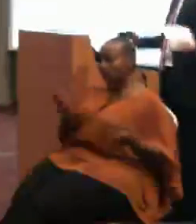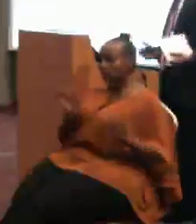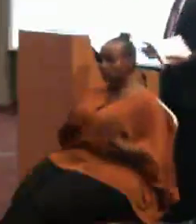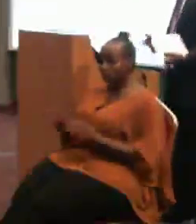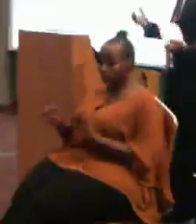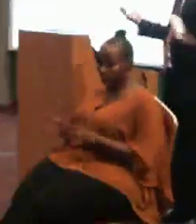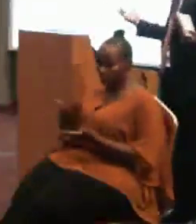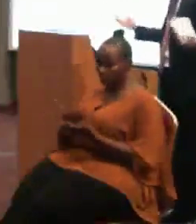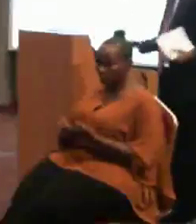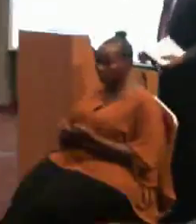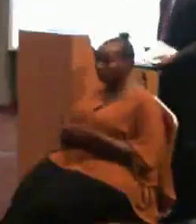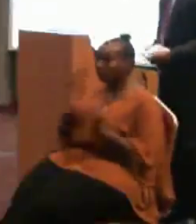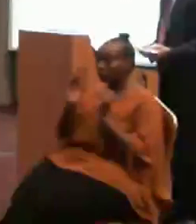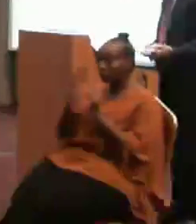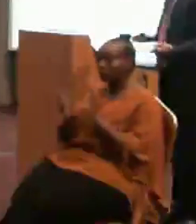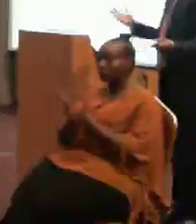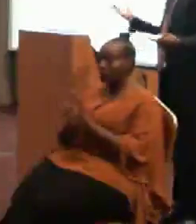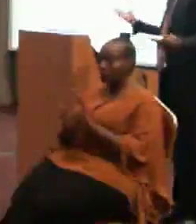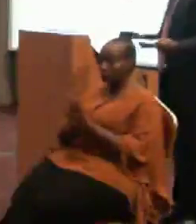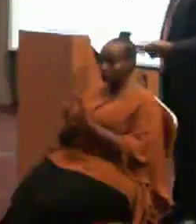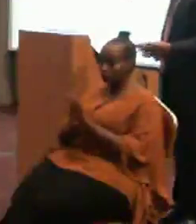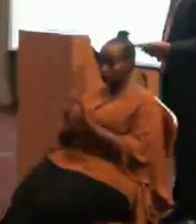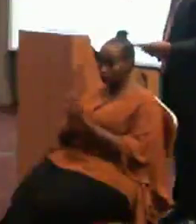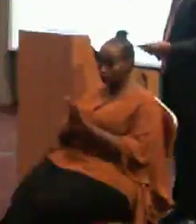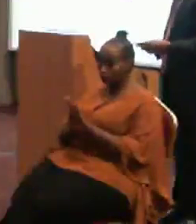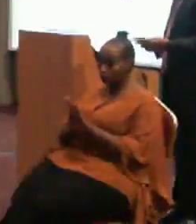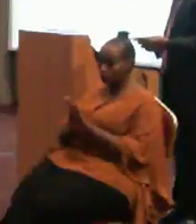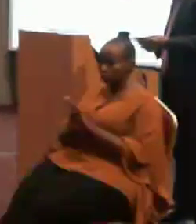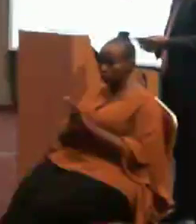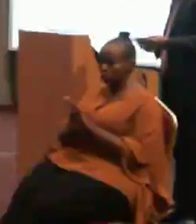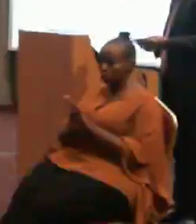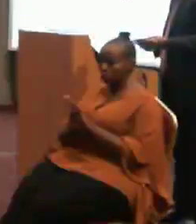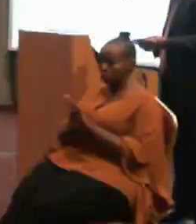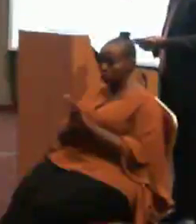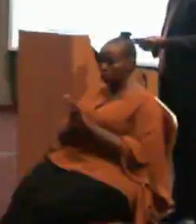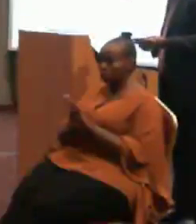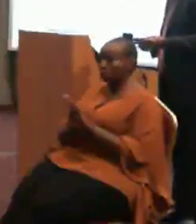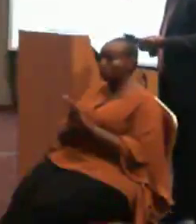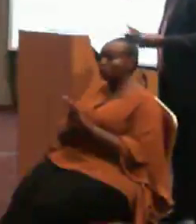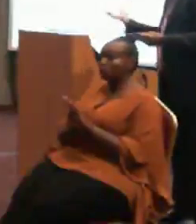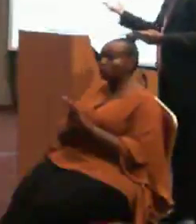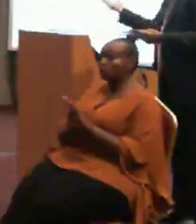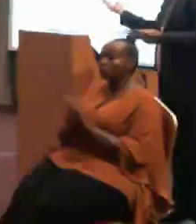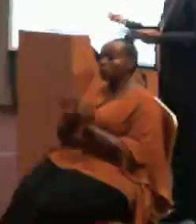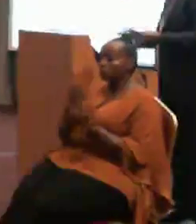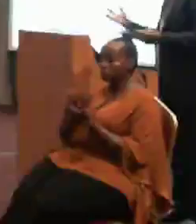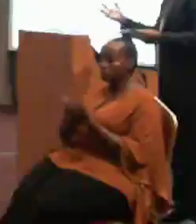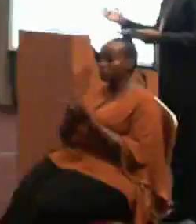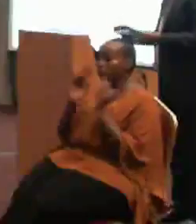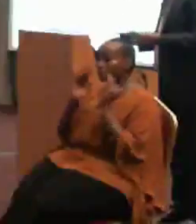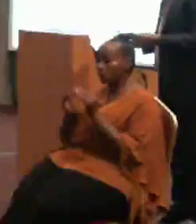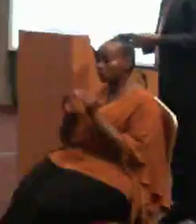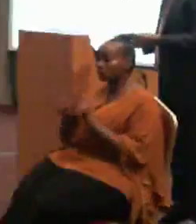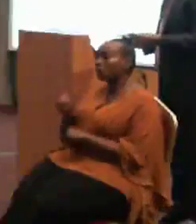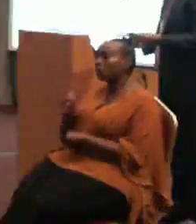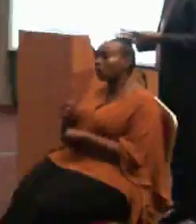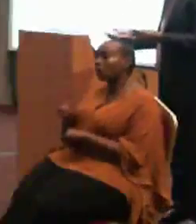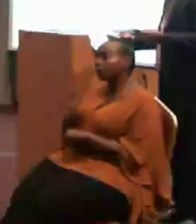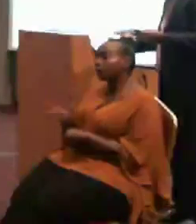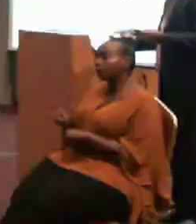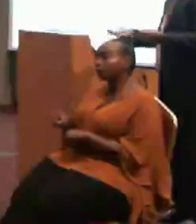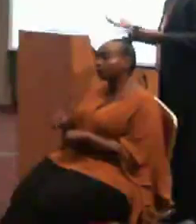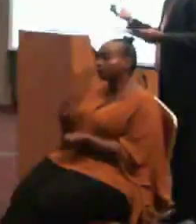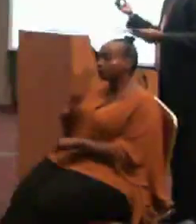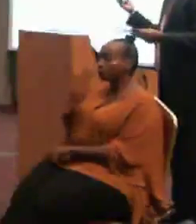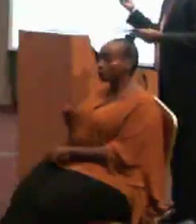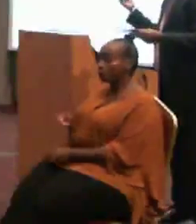a legal issue and a technical issue that is also one of the issues to consider. Also, again, to Ms. Modise's point